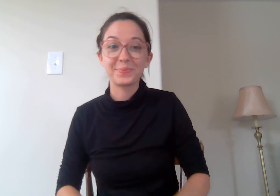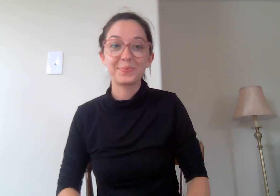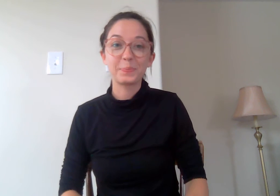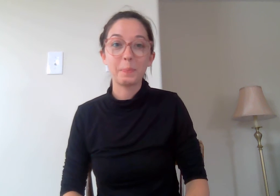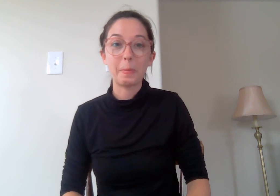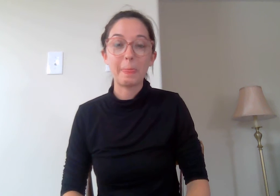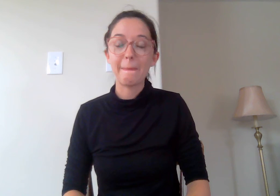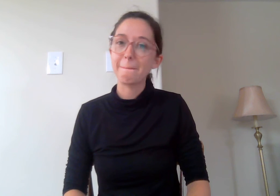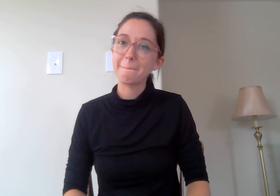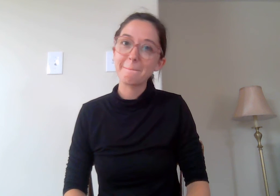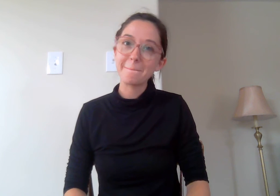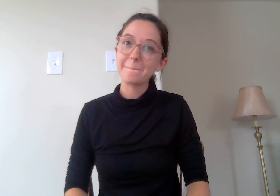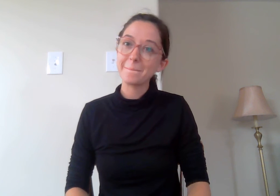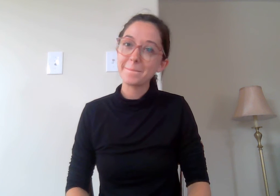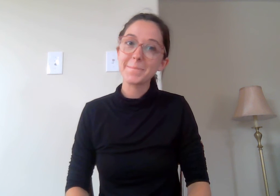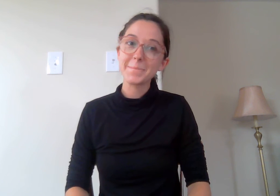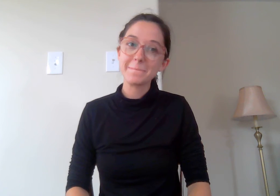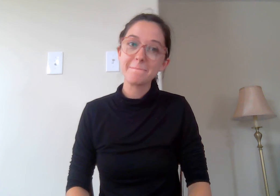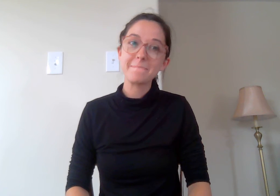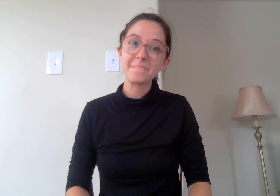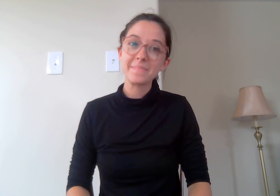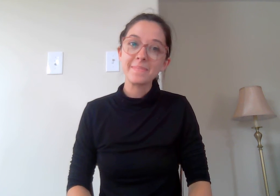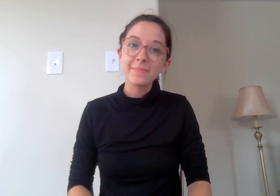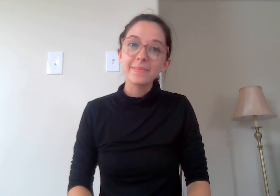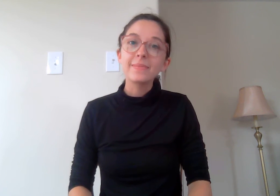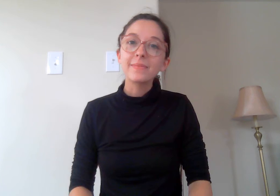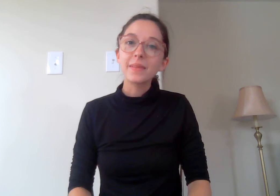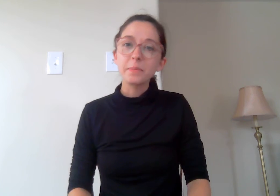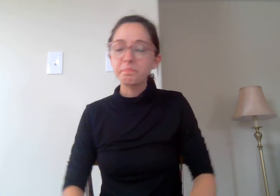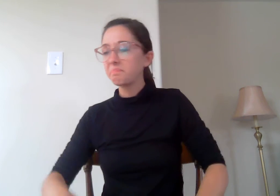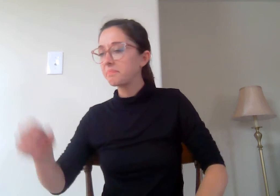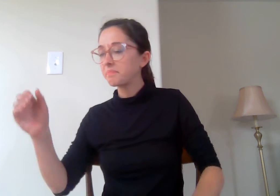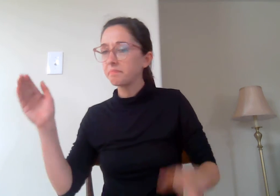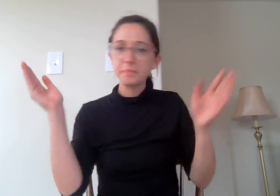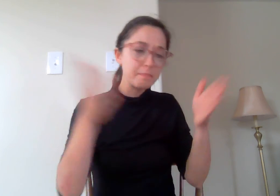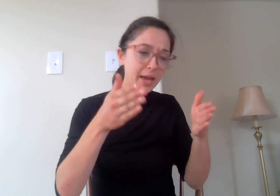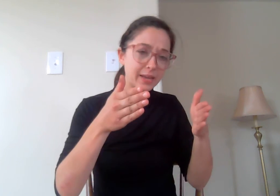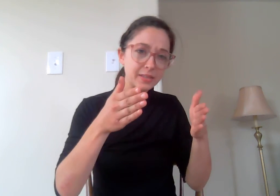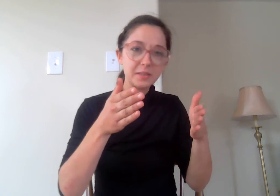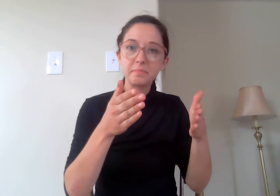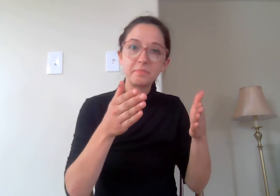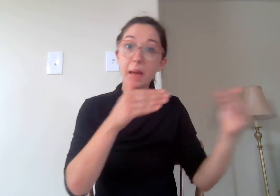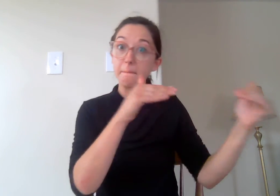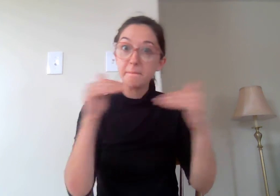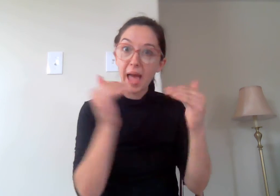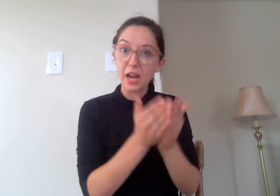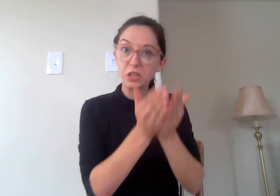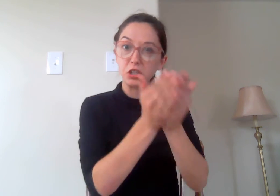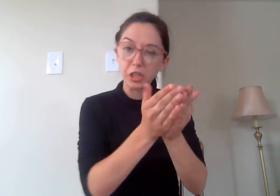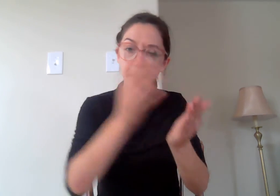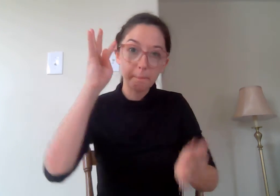Wolf. Anyhow, I digress. Sticking with the battleship metaphor. So eventually the captain says, you know